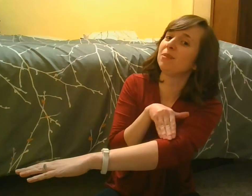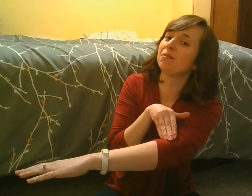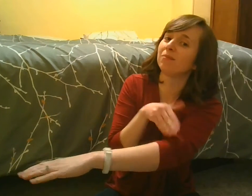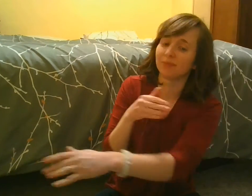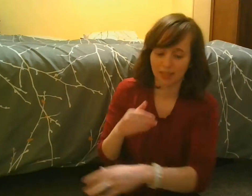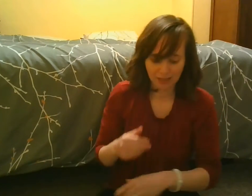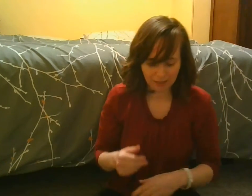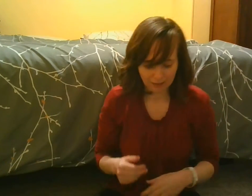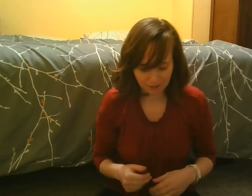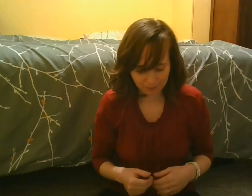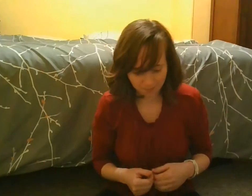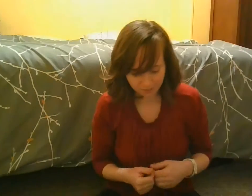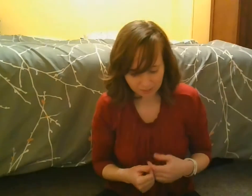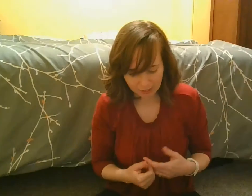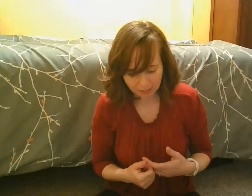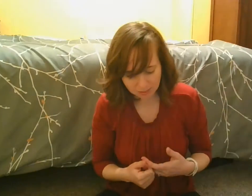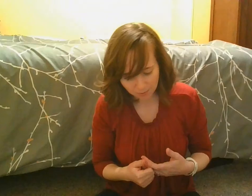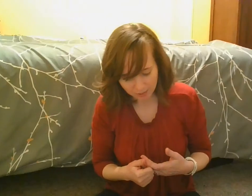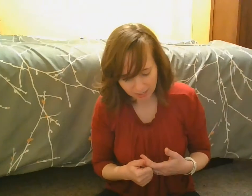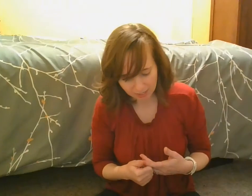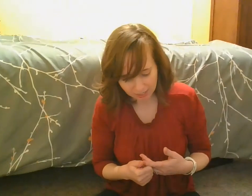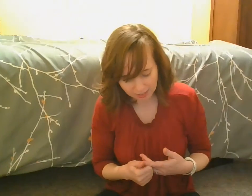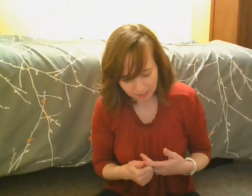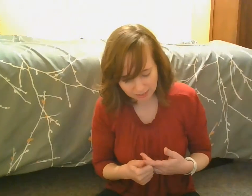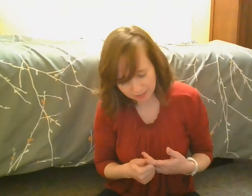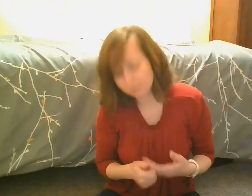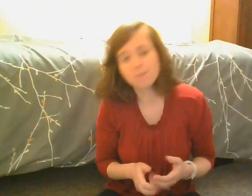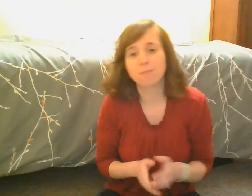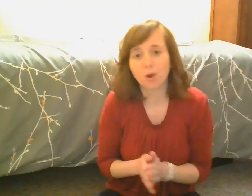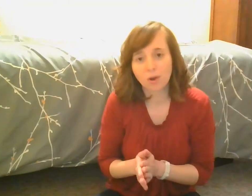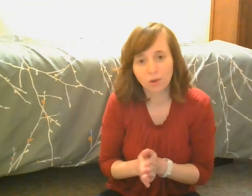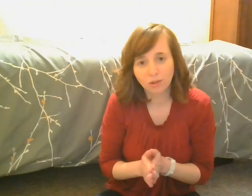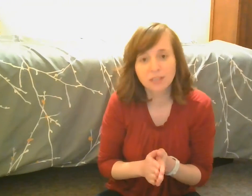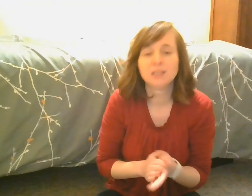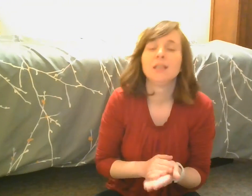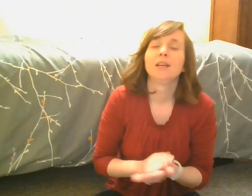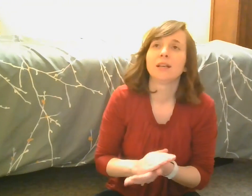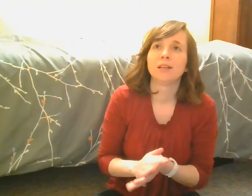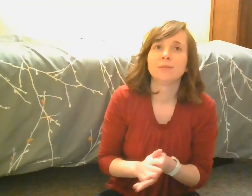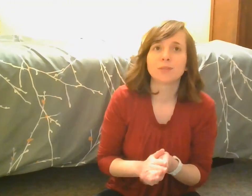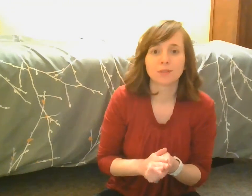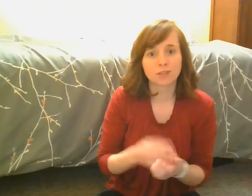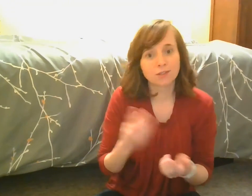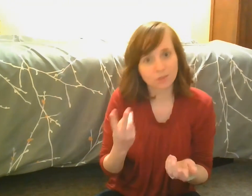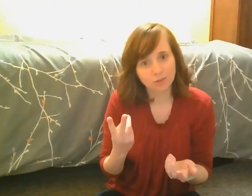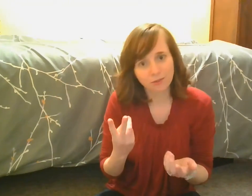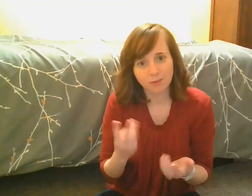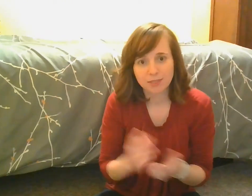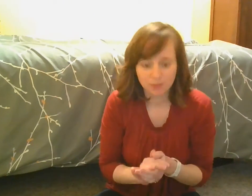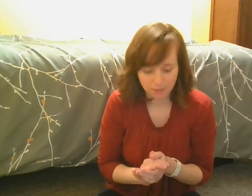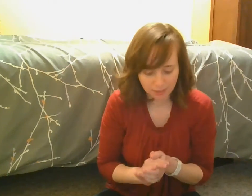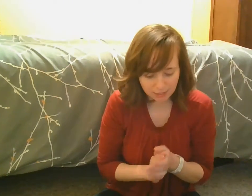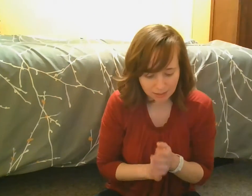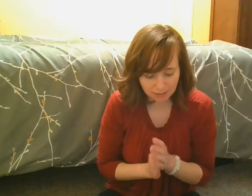up. Next one is small. So there's also 2 different ways of doing this. This could